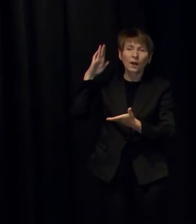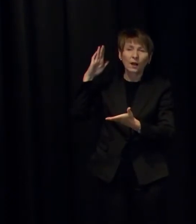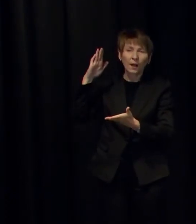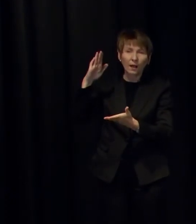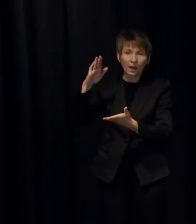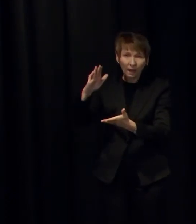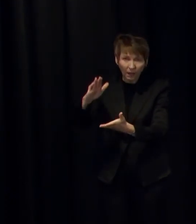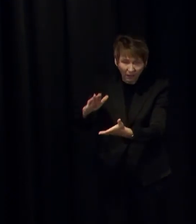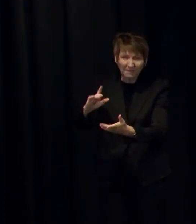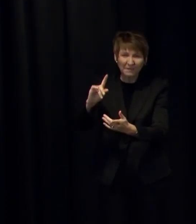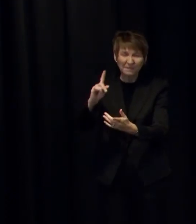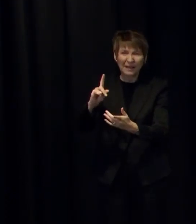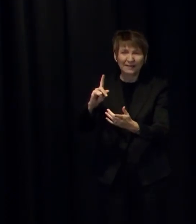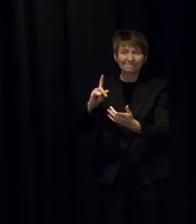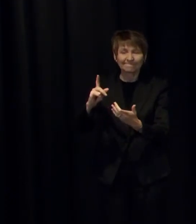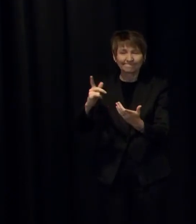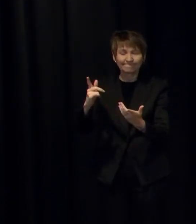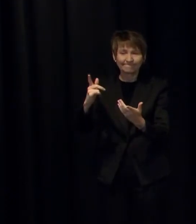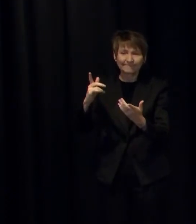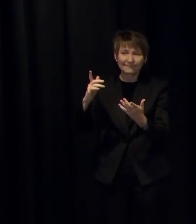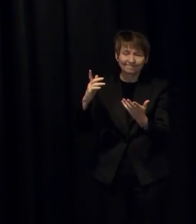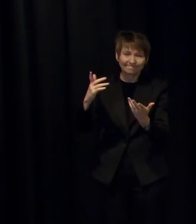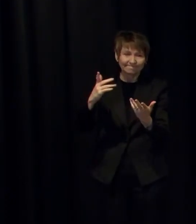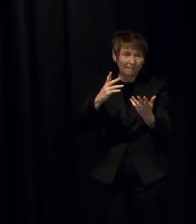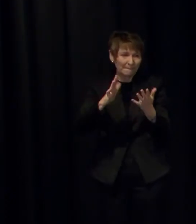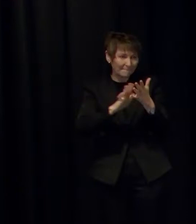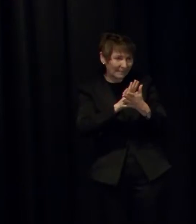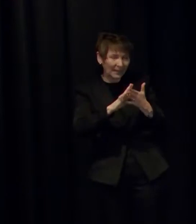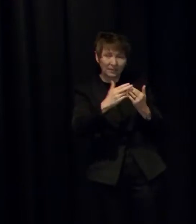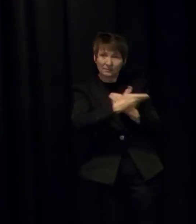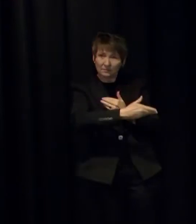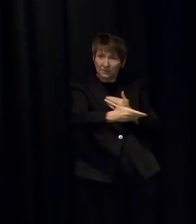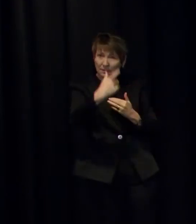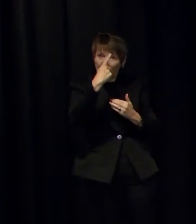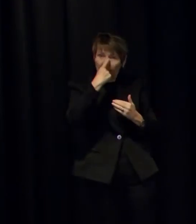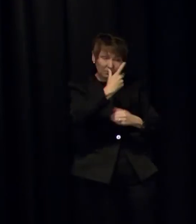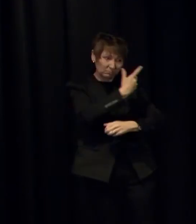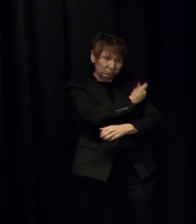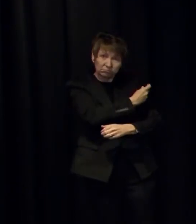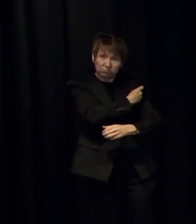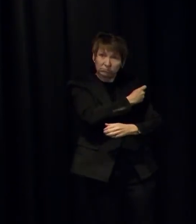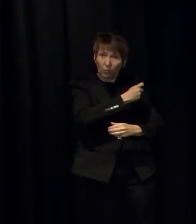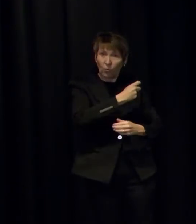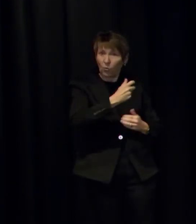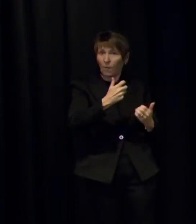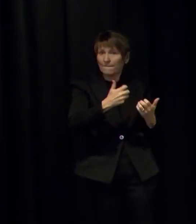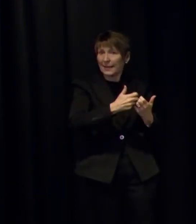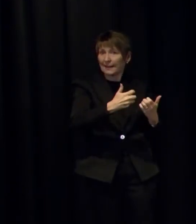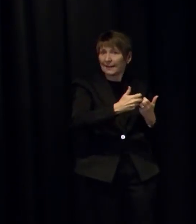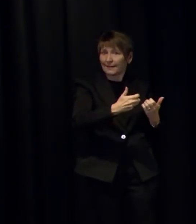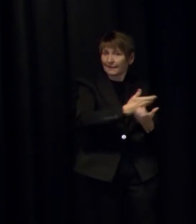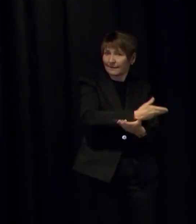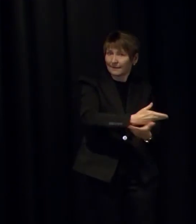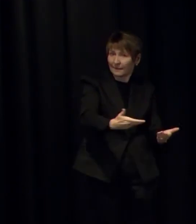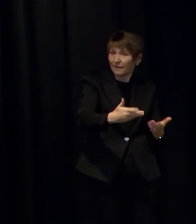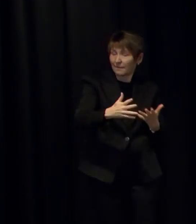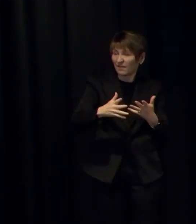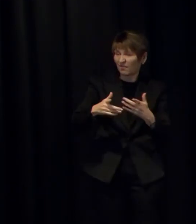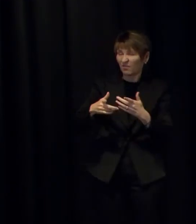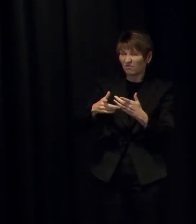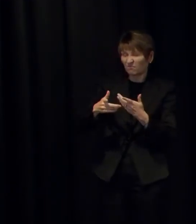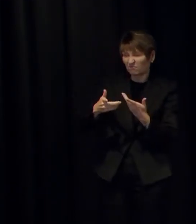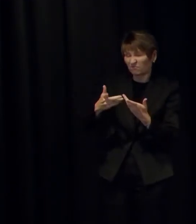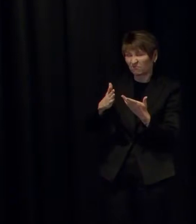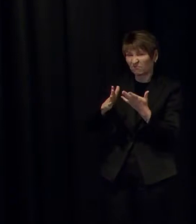few cases as possible. That would obviously logically, push the pressure on the hospitals downwards. Can you